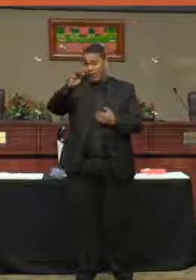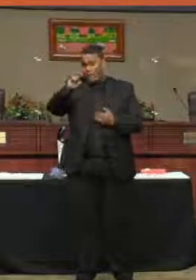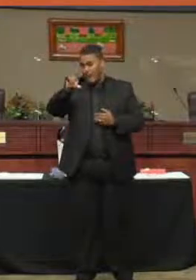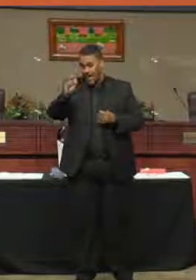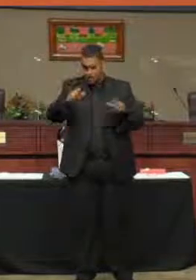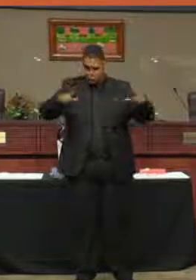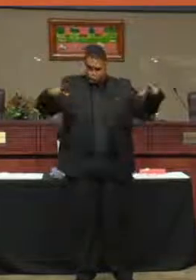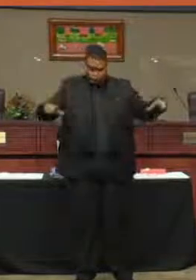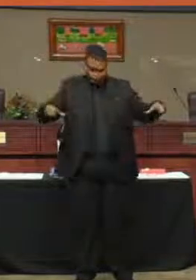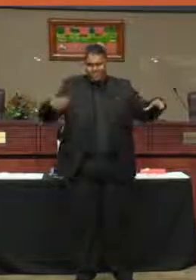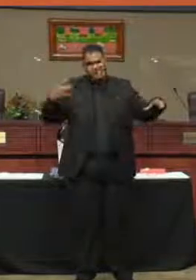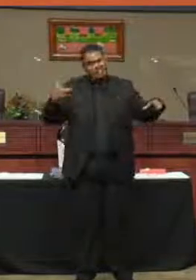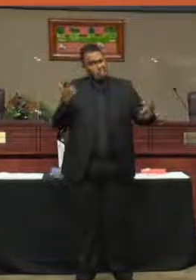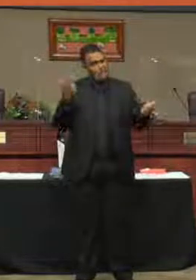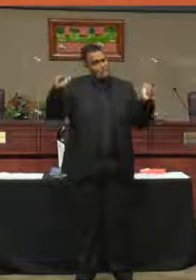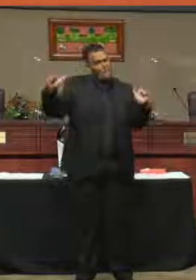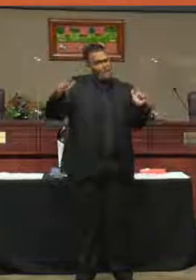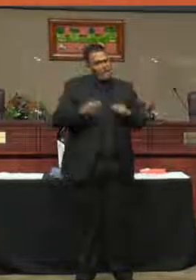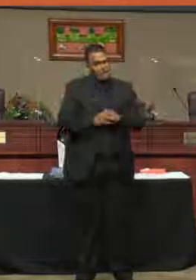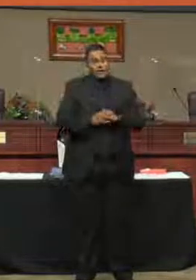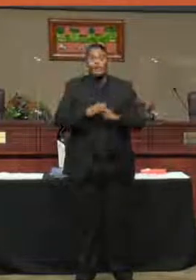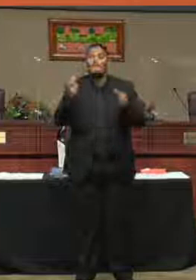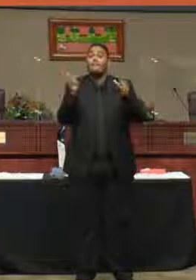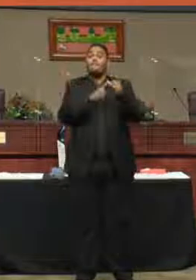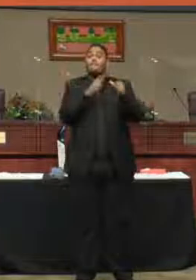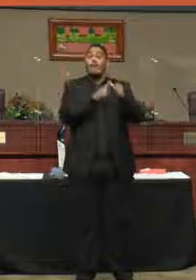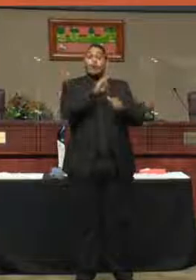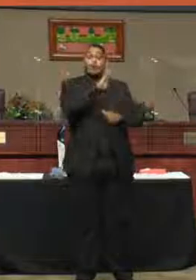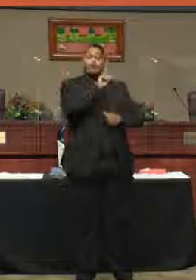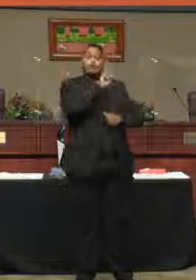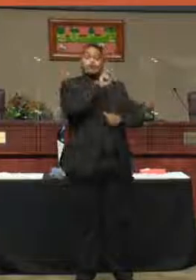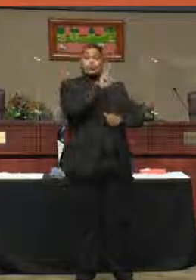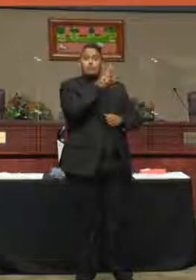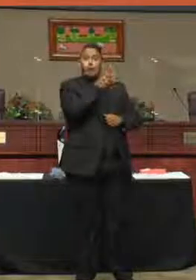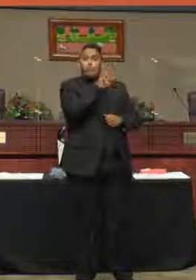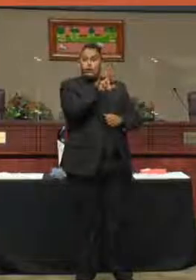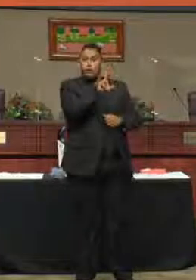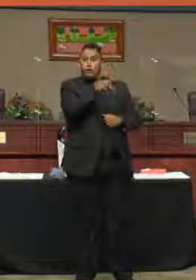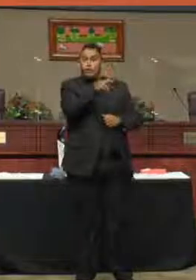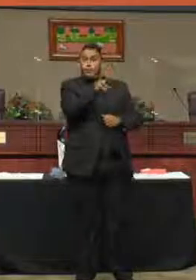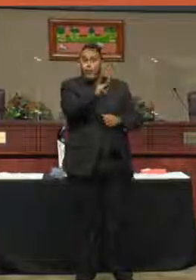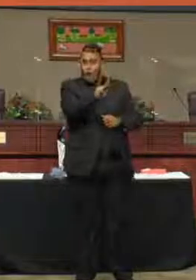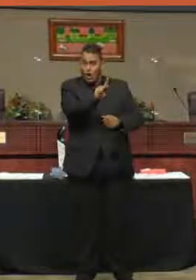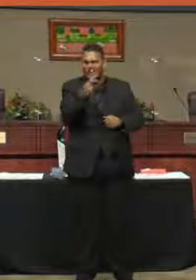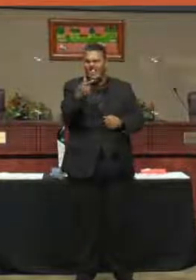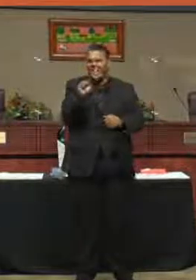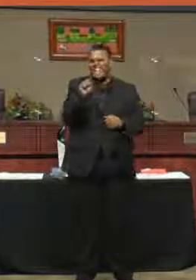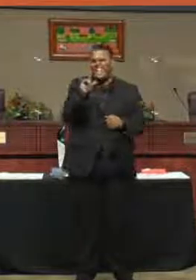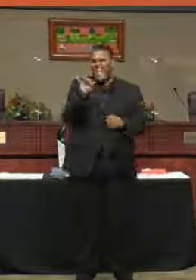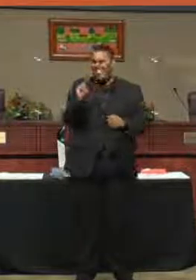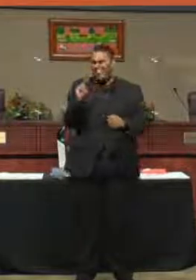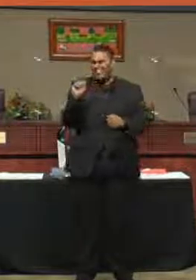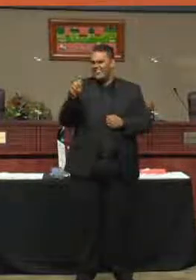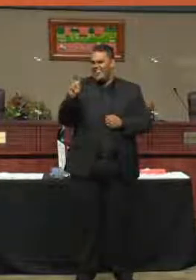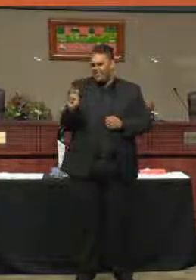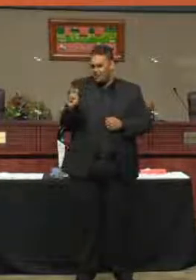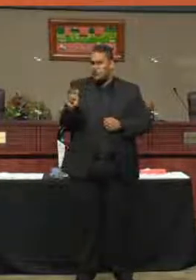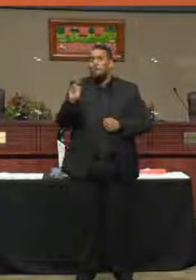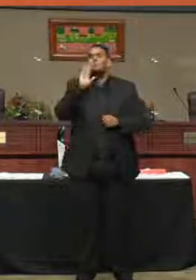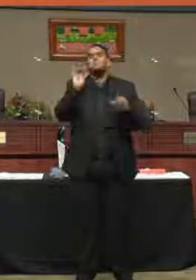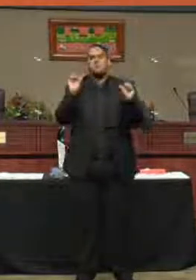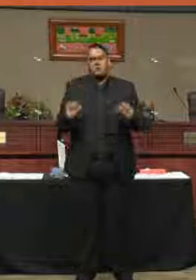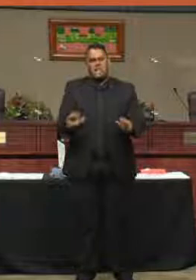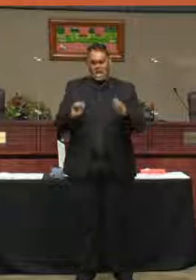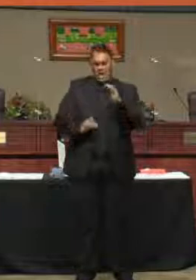first mobile site will be at Barber Park on Gatlin Avenue in the Conway area. It will be able to handle